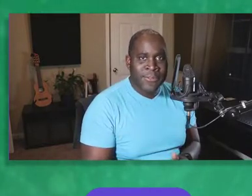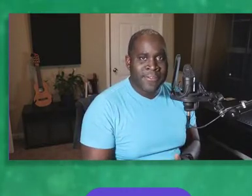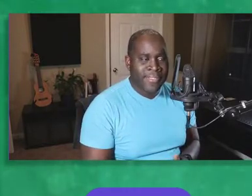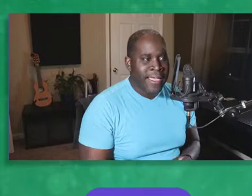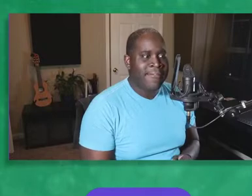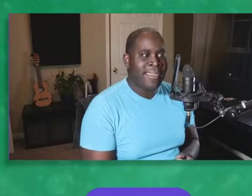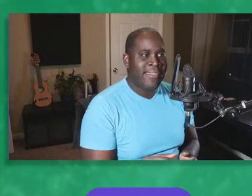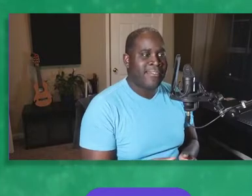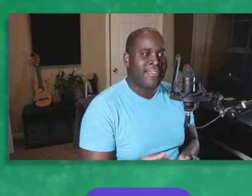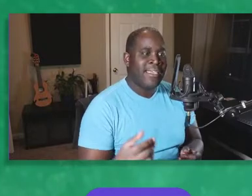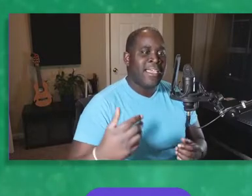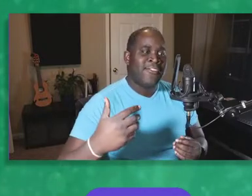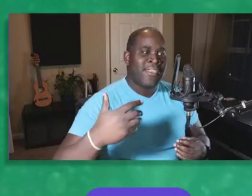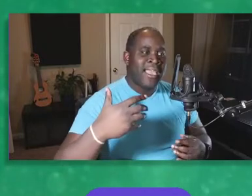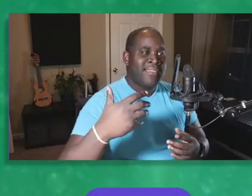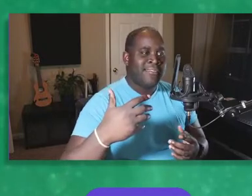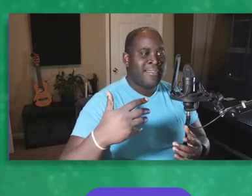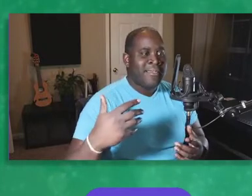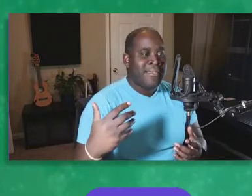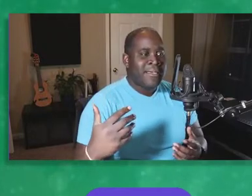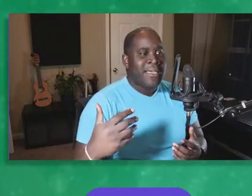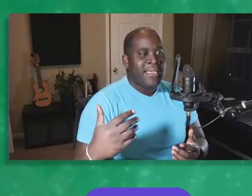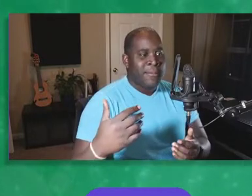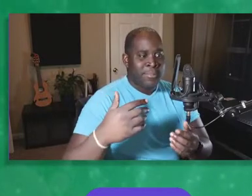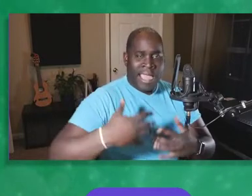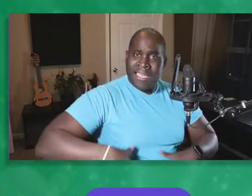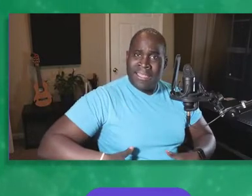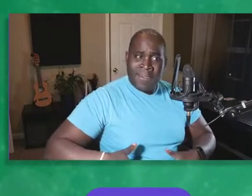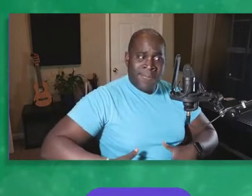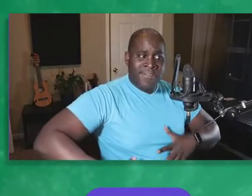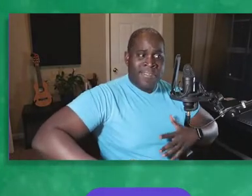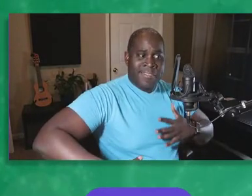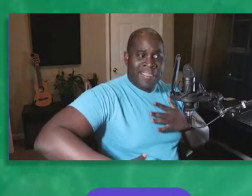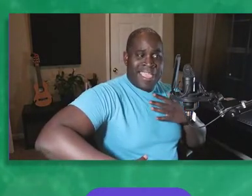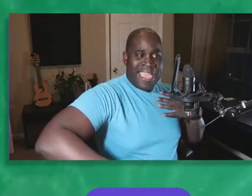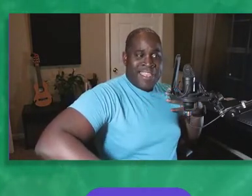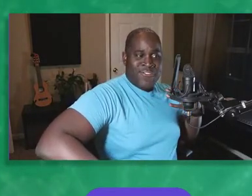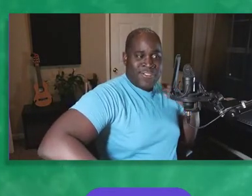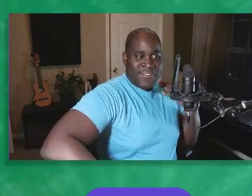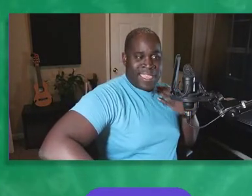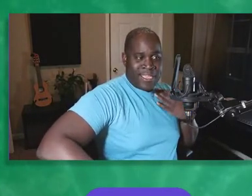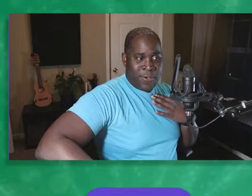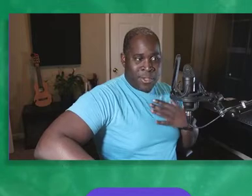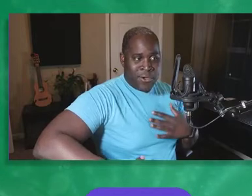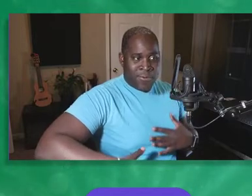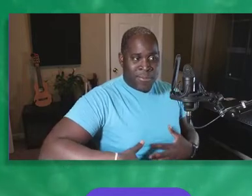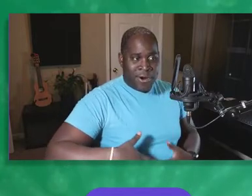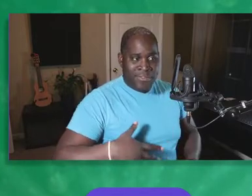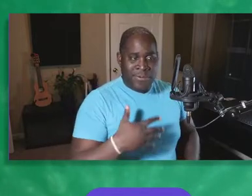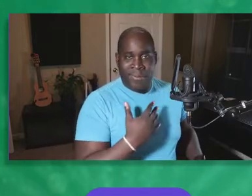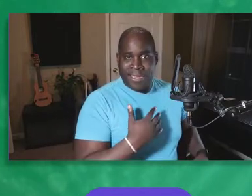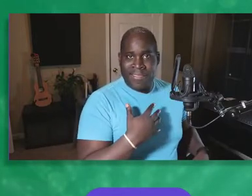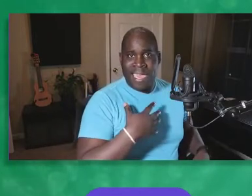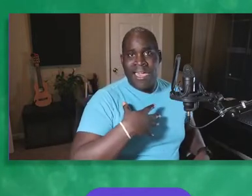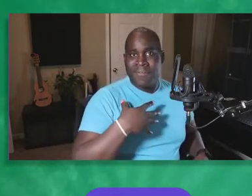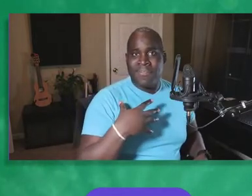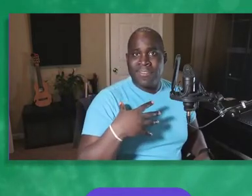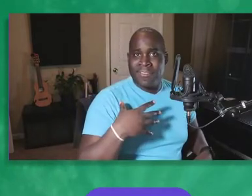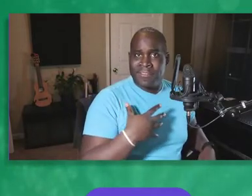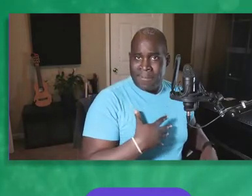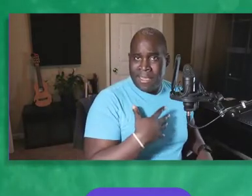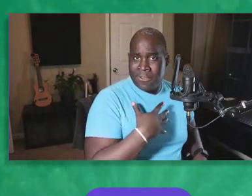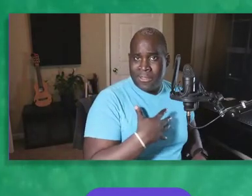trying to do this live is she has black gloves and she's like going over parts of her body that